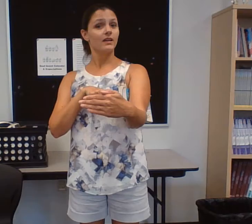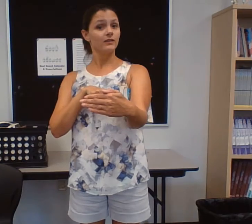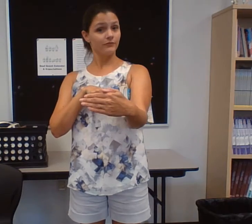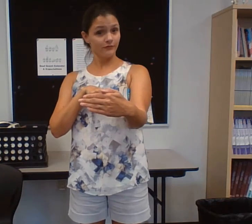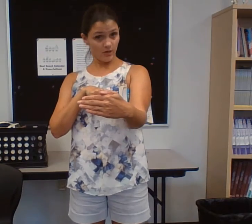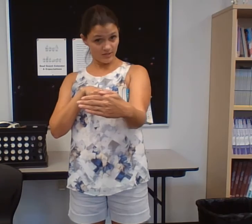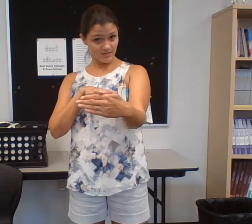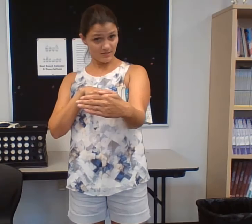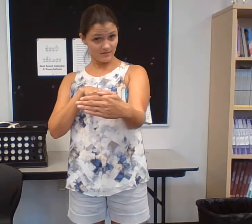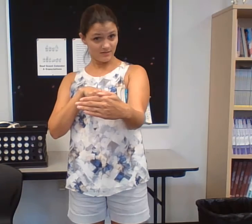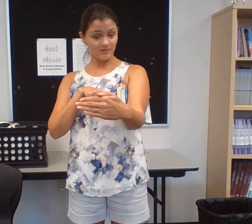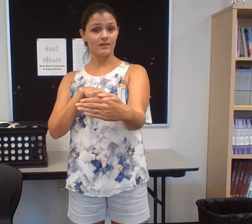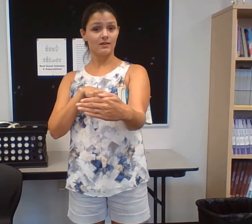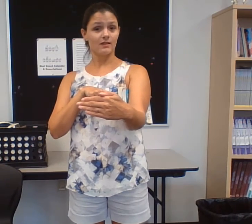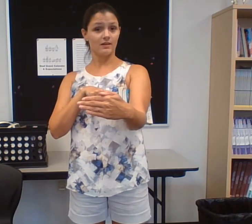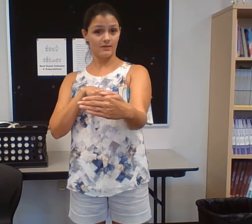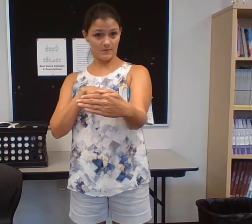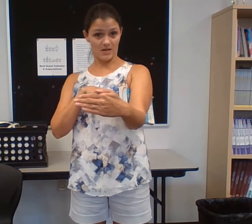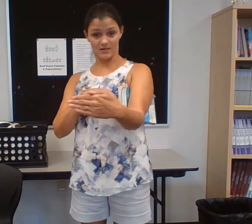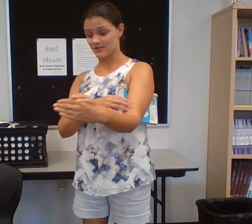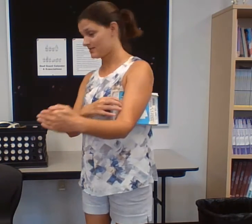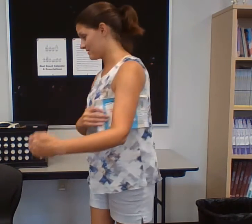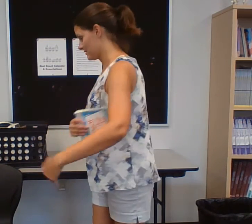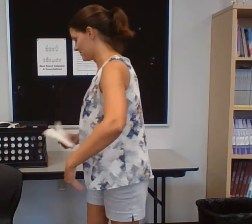in front of the box.